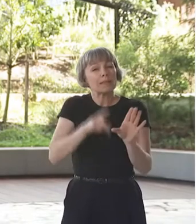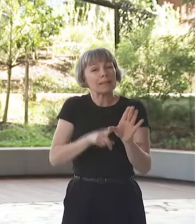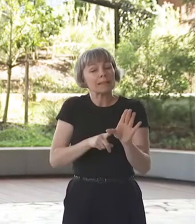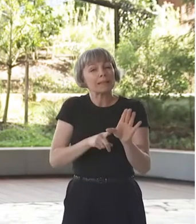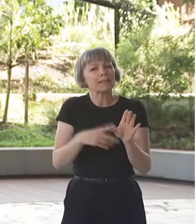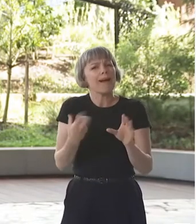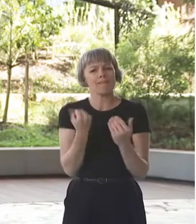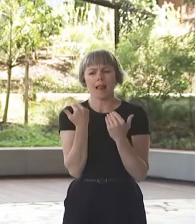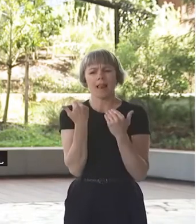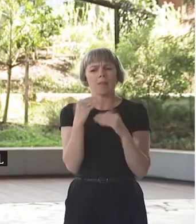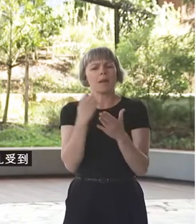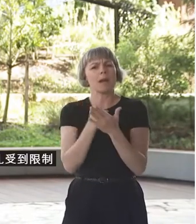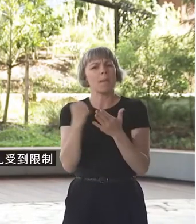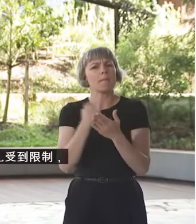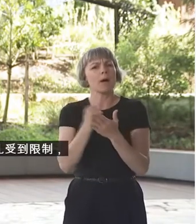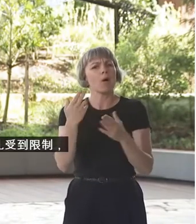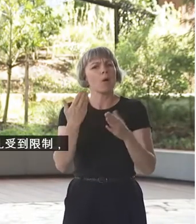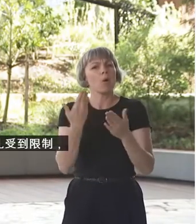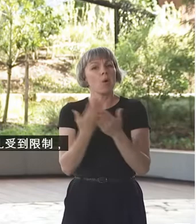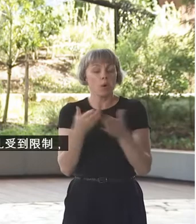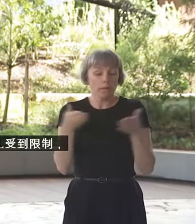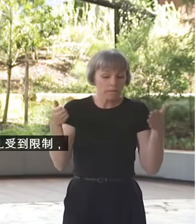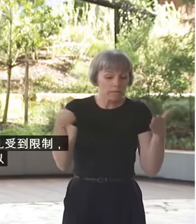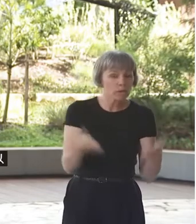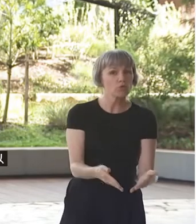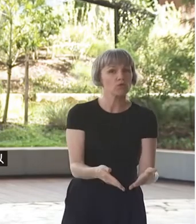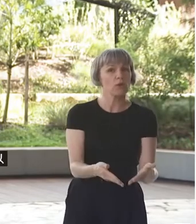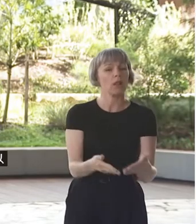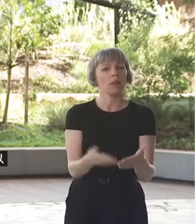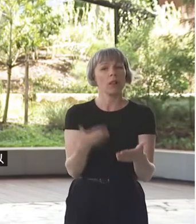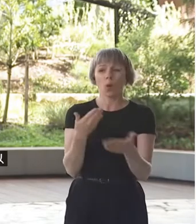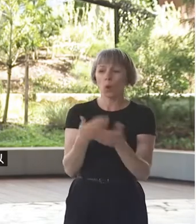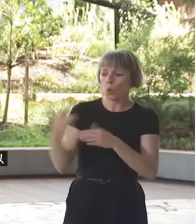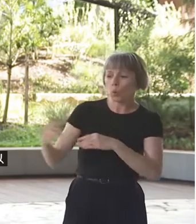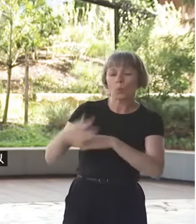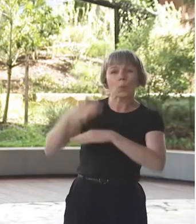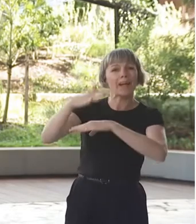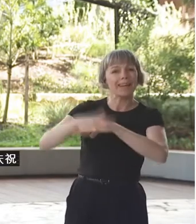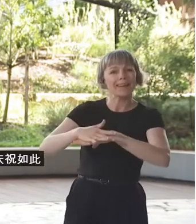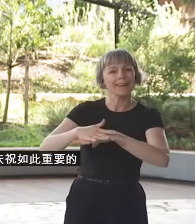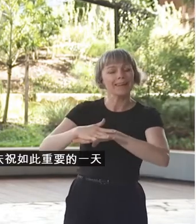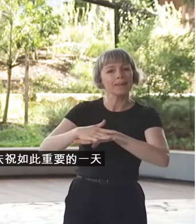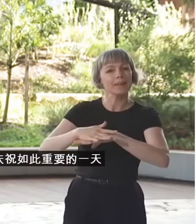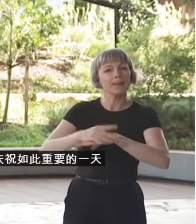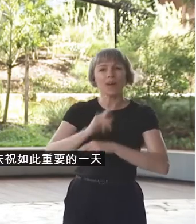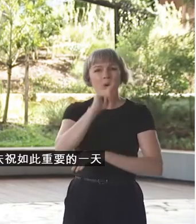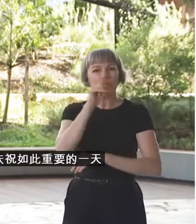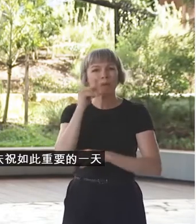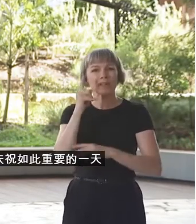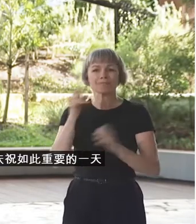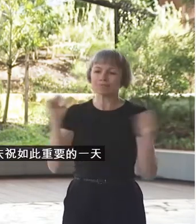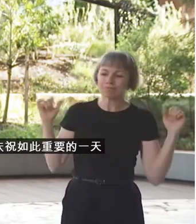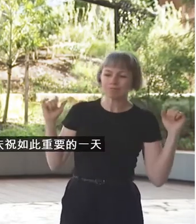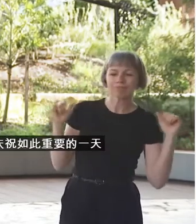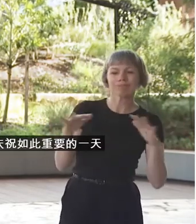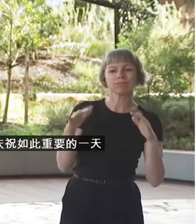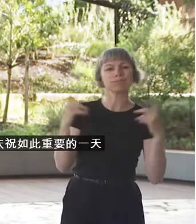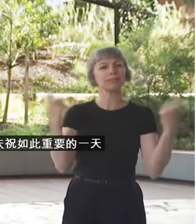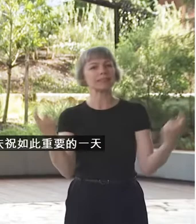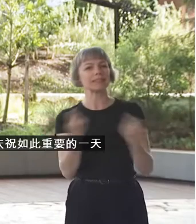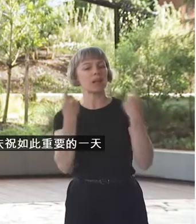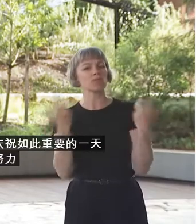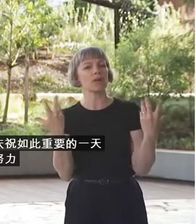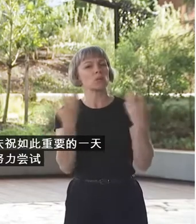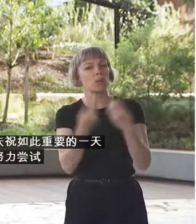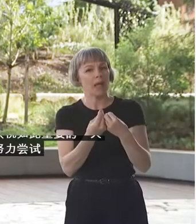funerals. People have had restricted weddings and haven't been able to celebrate such a momentous day in the way that they would have liked. And we've